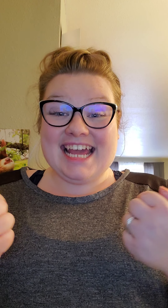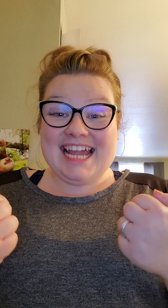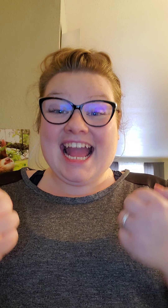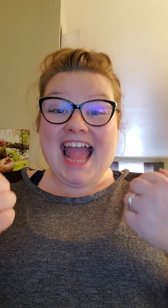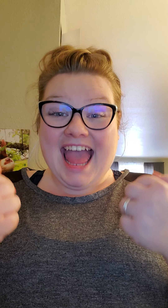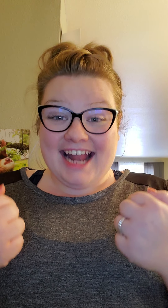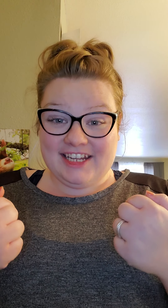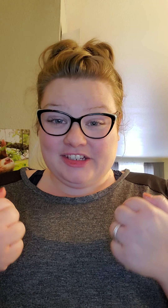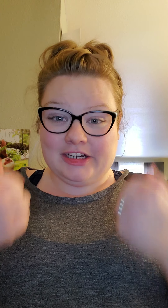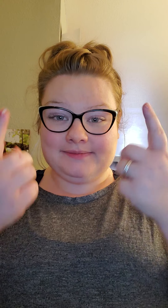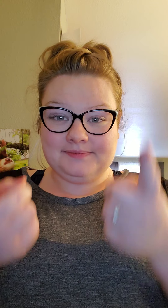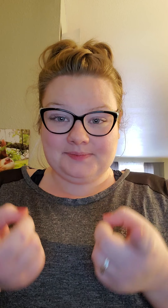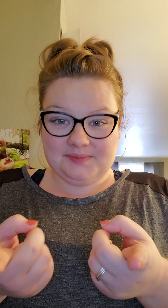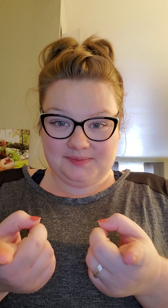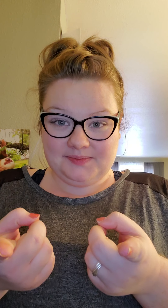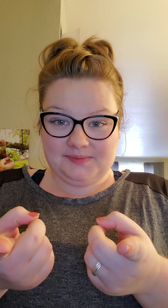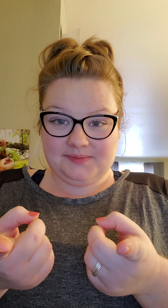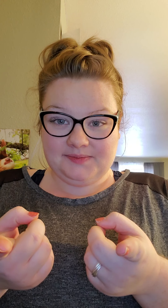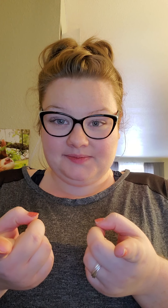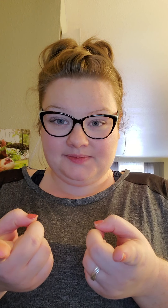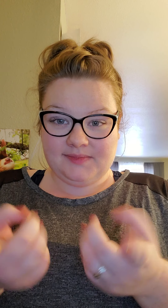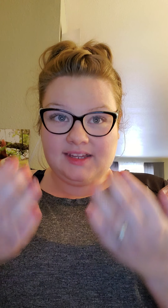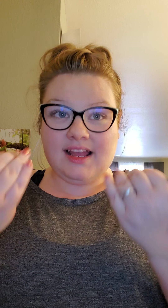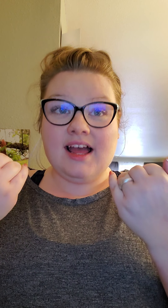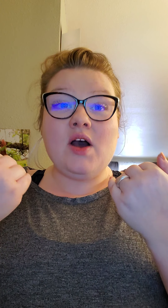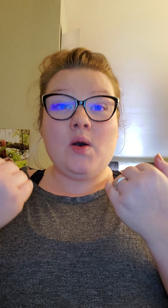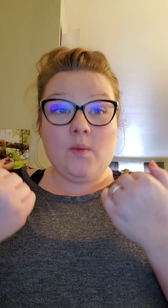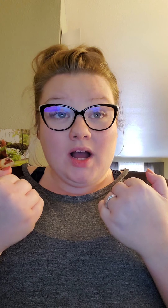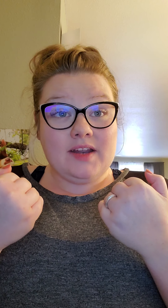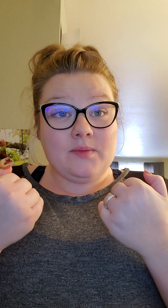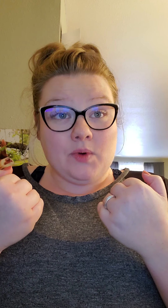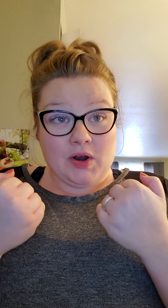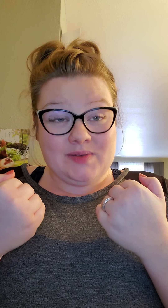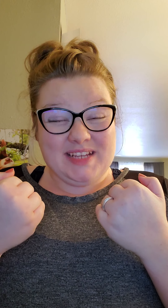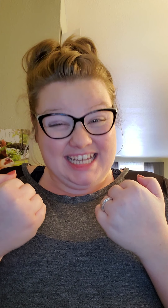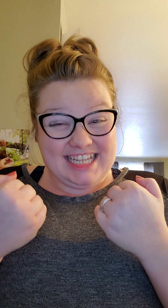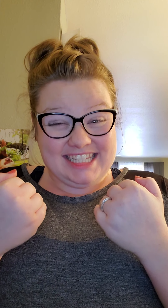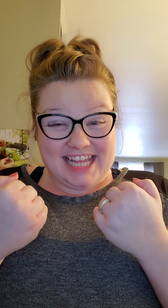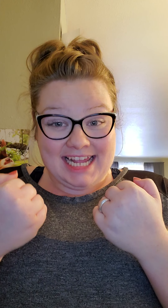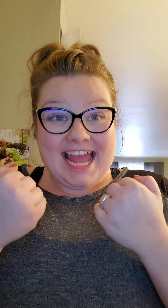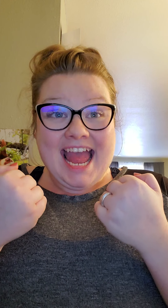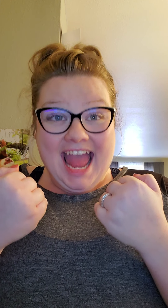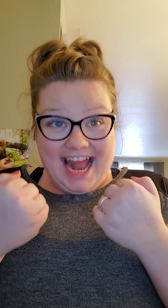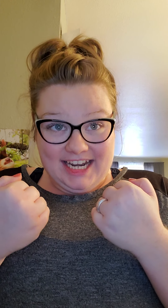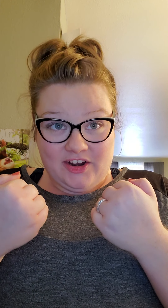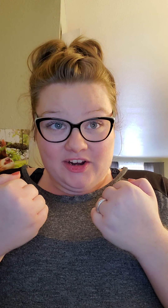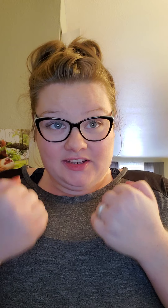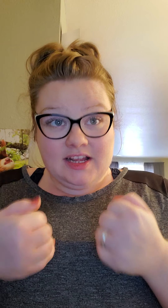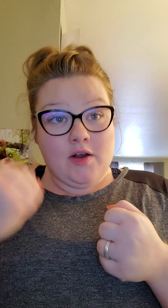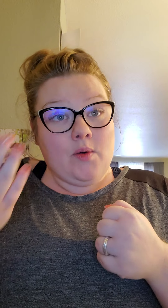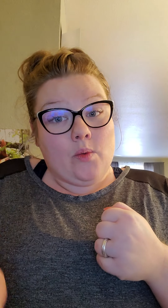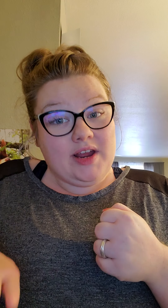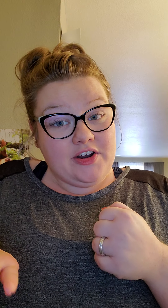Say editor. Editor. What word begins like editor, winner,